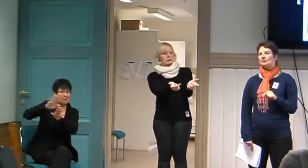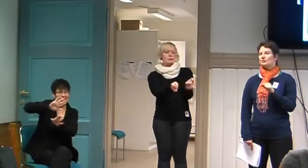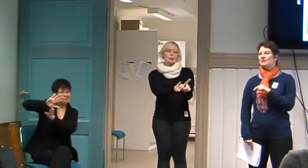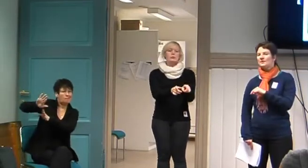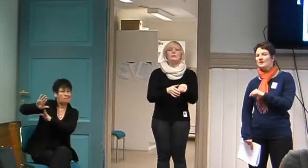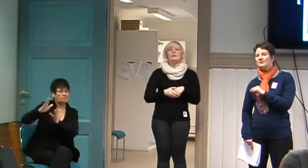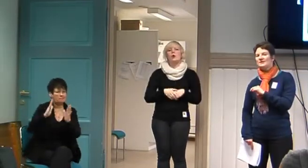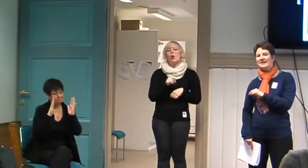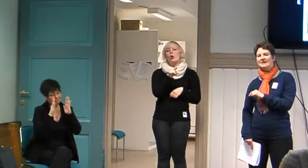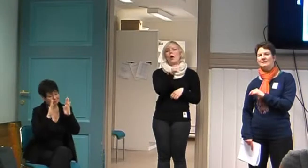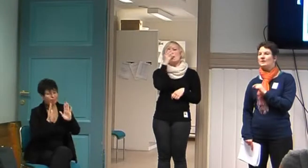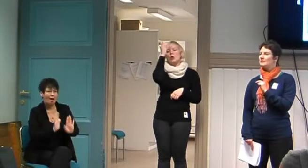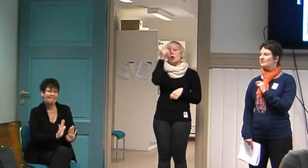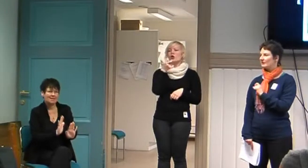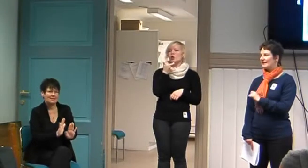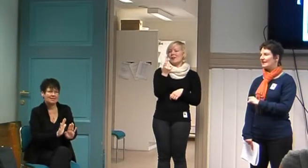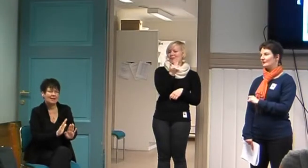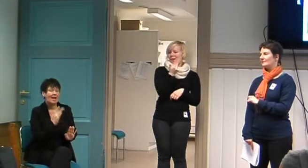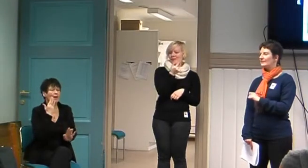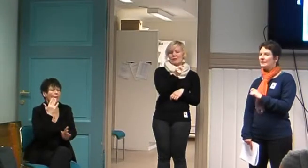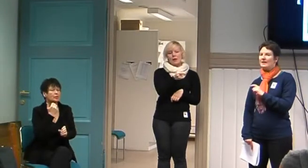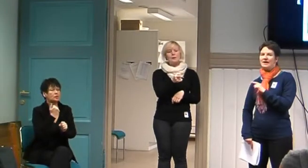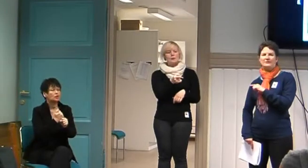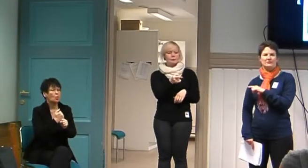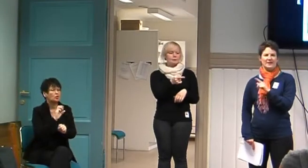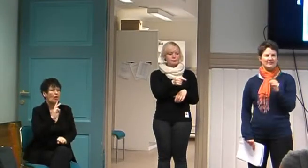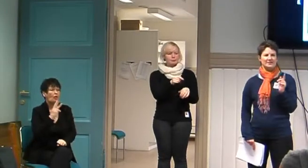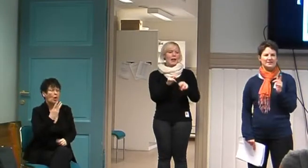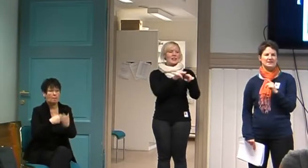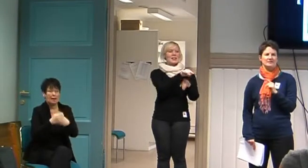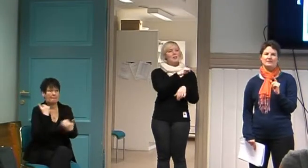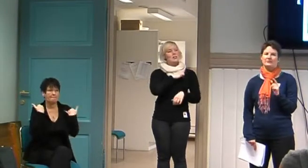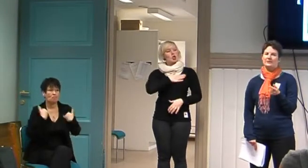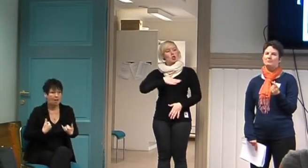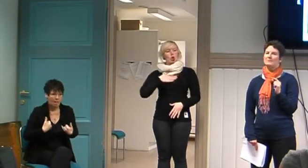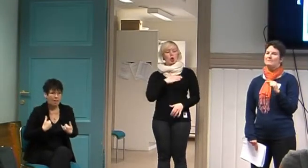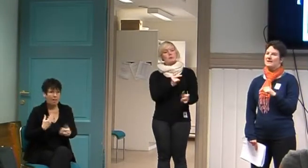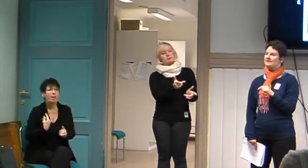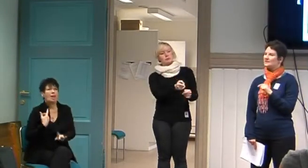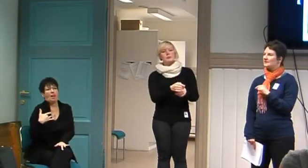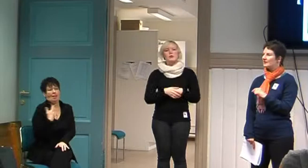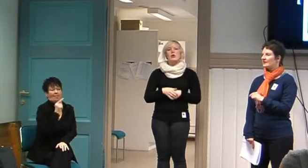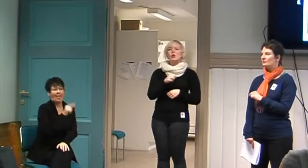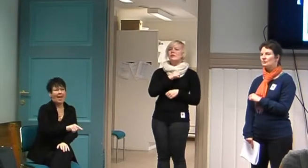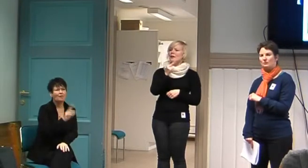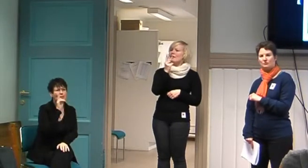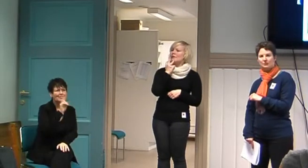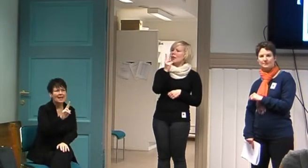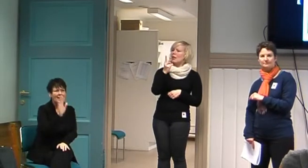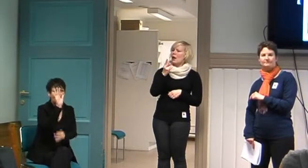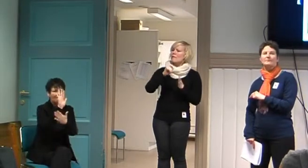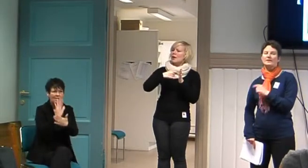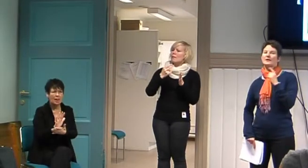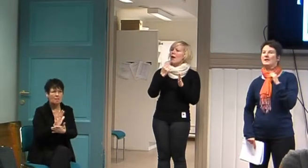King George III was taken when he was very ill. And if you've ever seen the film The Madness of King